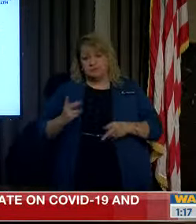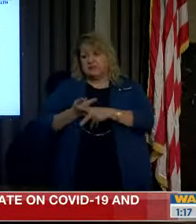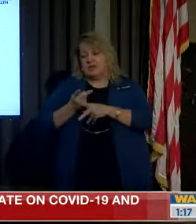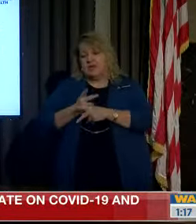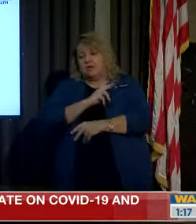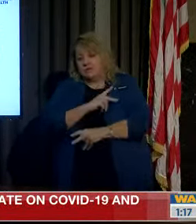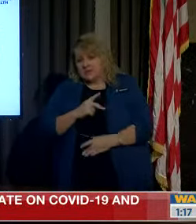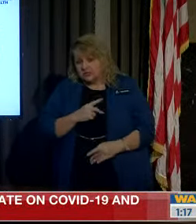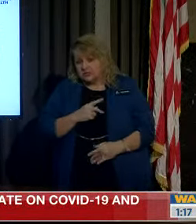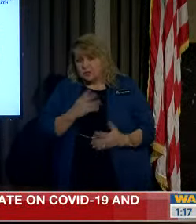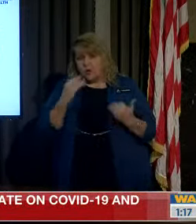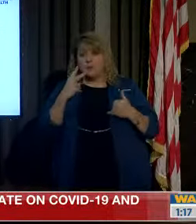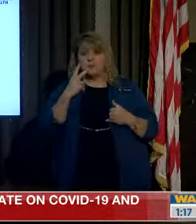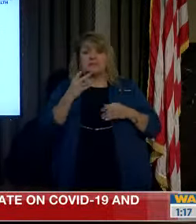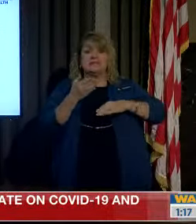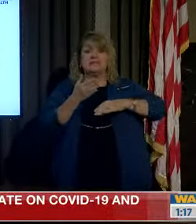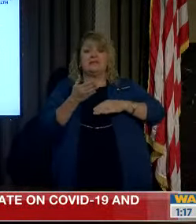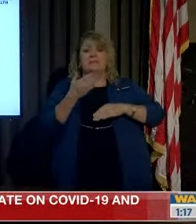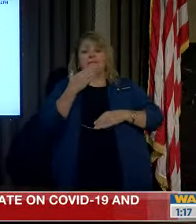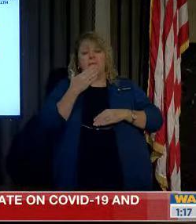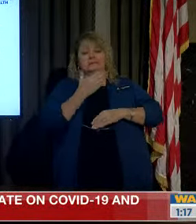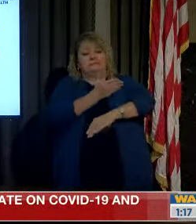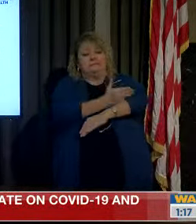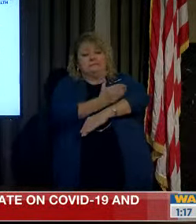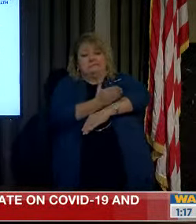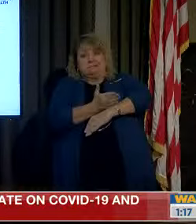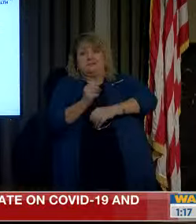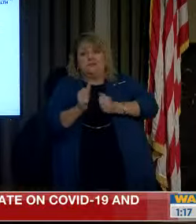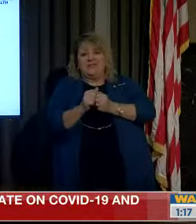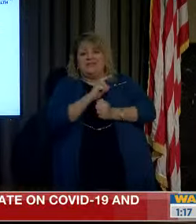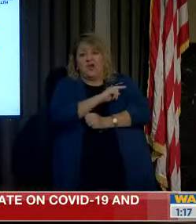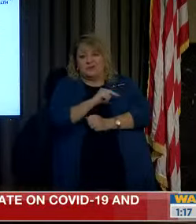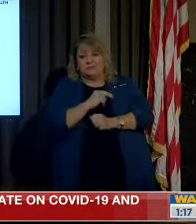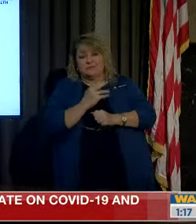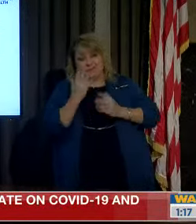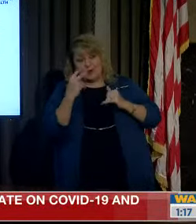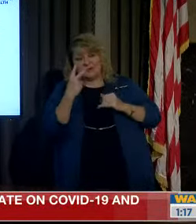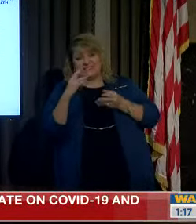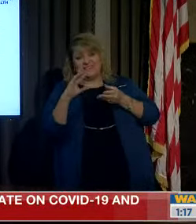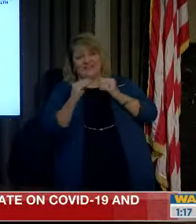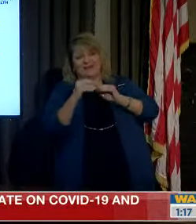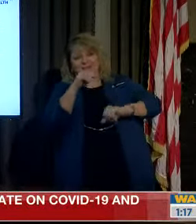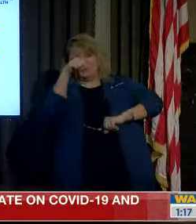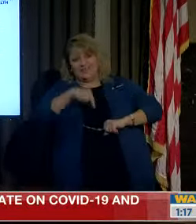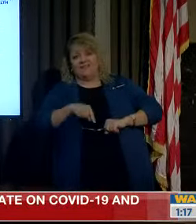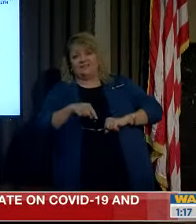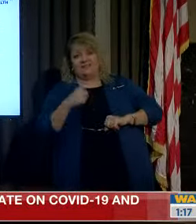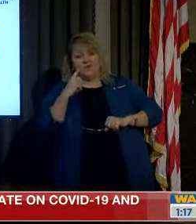continued progress, but hospitals remain pretty busy. I'll tell you,